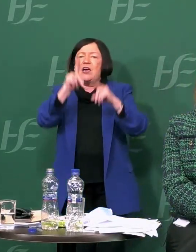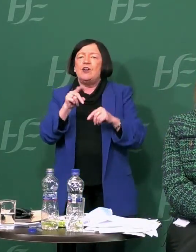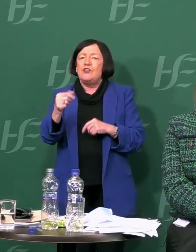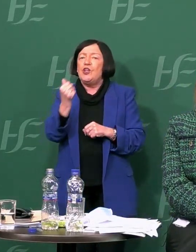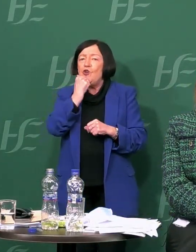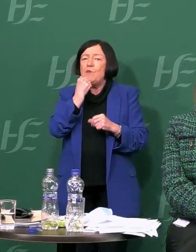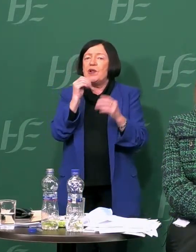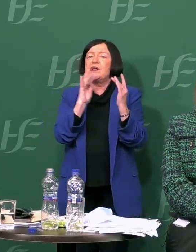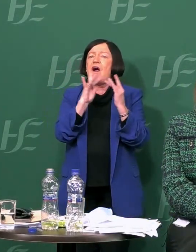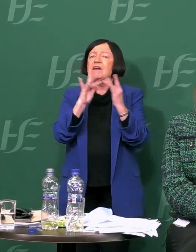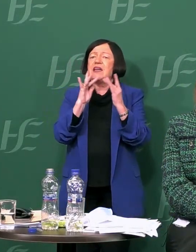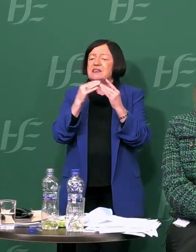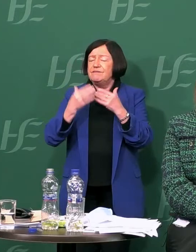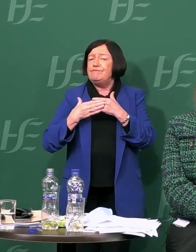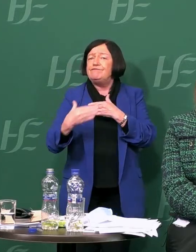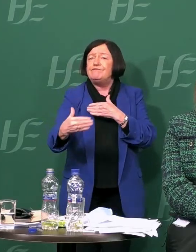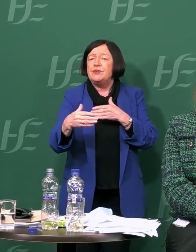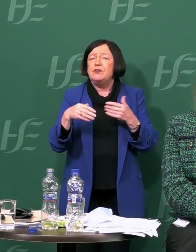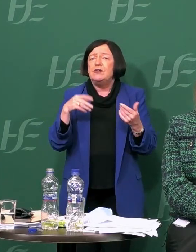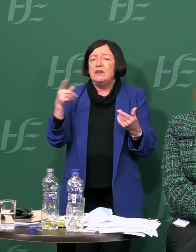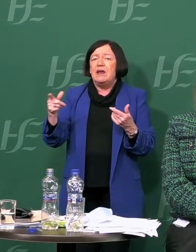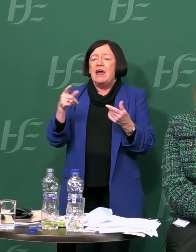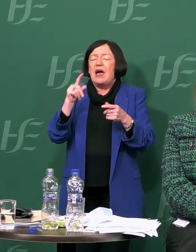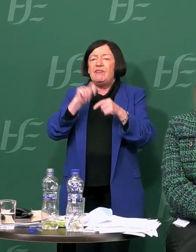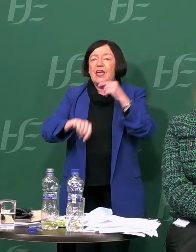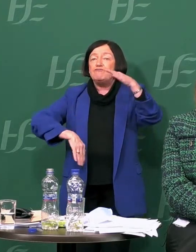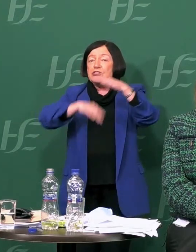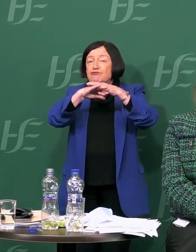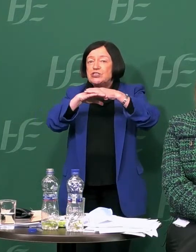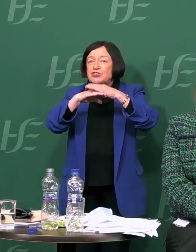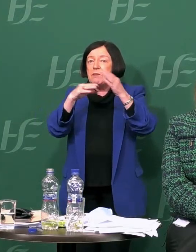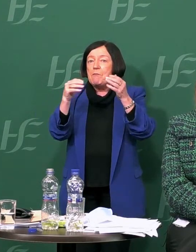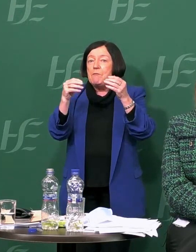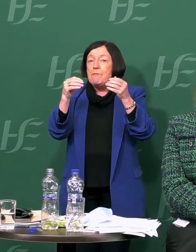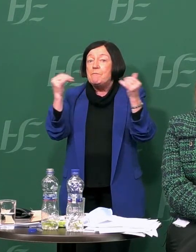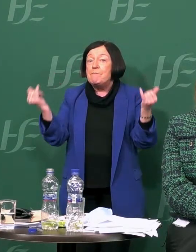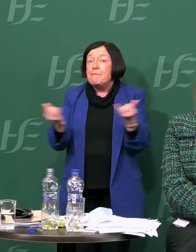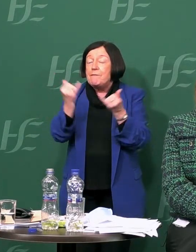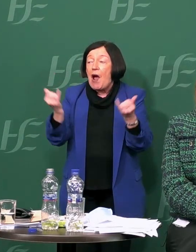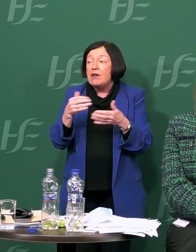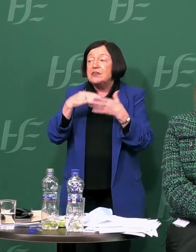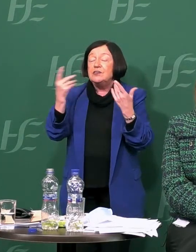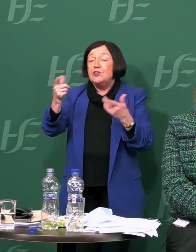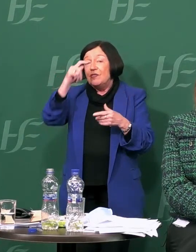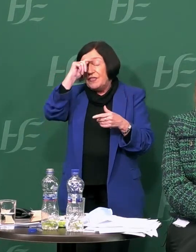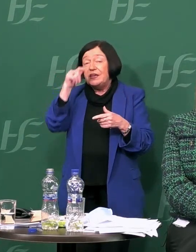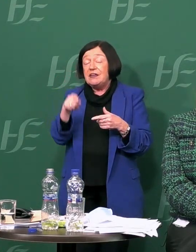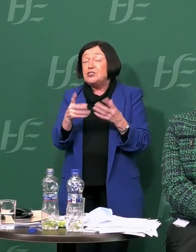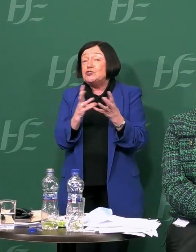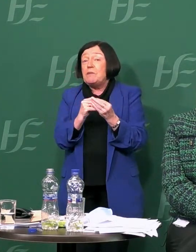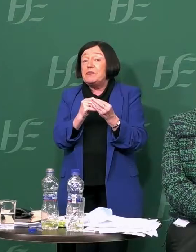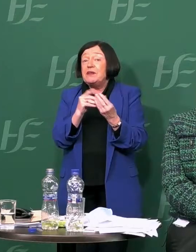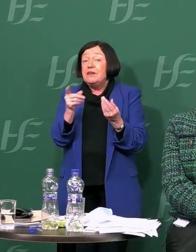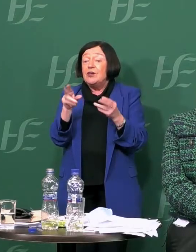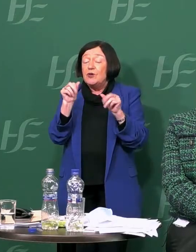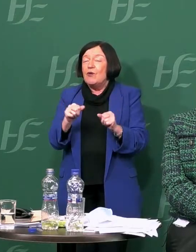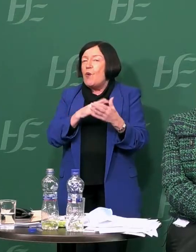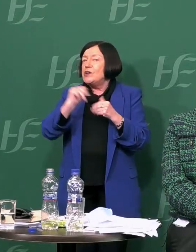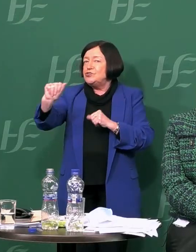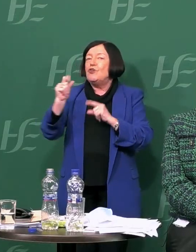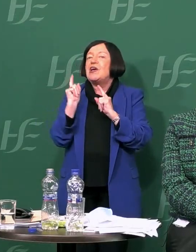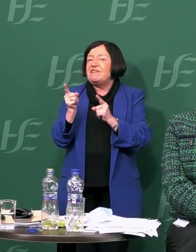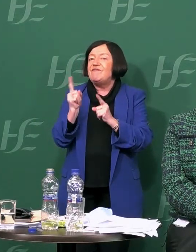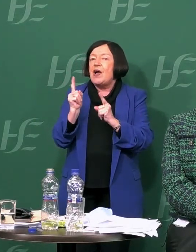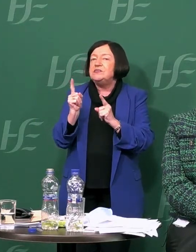moment wondering if things like, an office Christmas party should go ahead, and whether, you think that would be something that's appropriate. What would your advice be